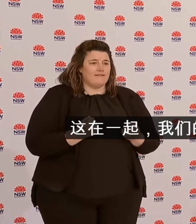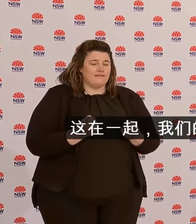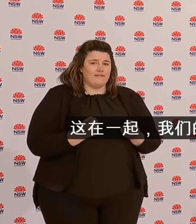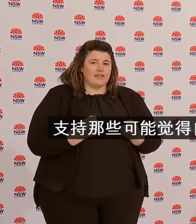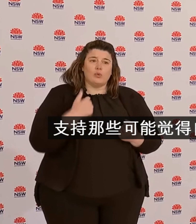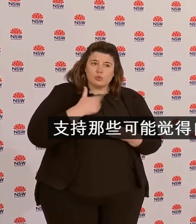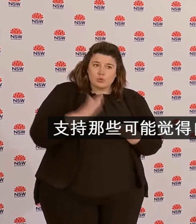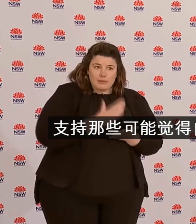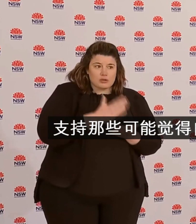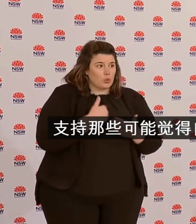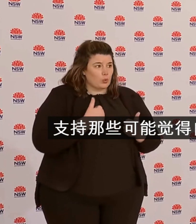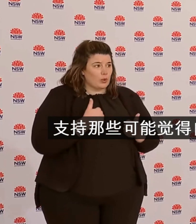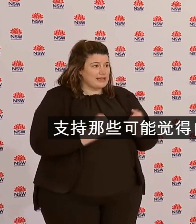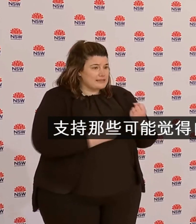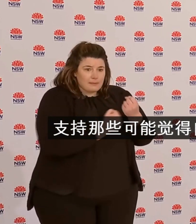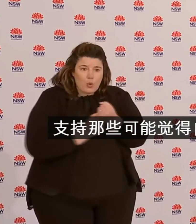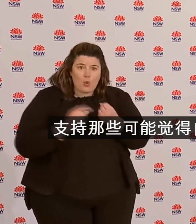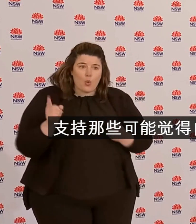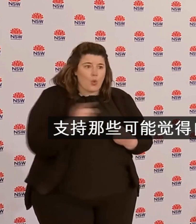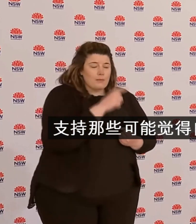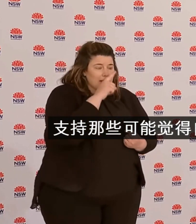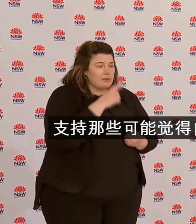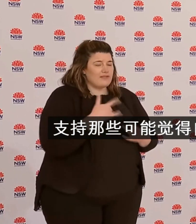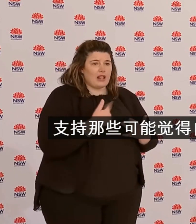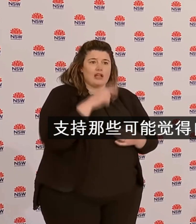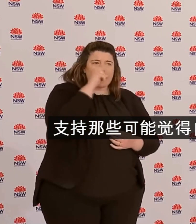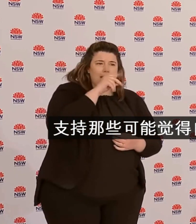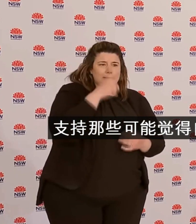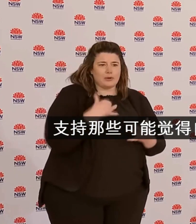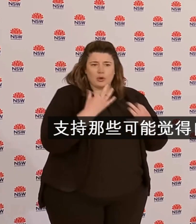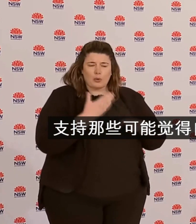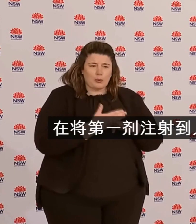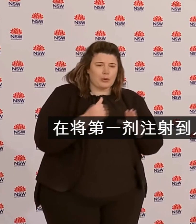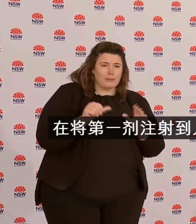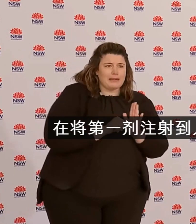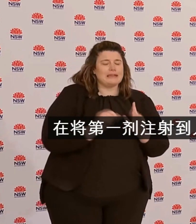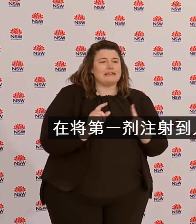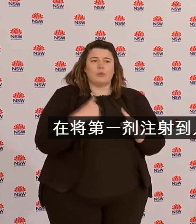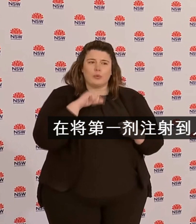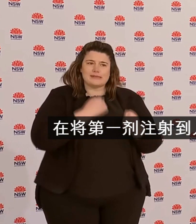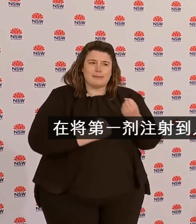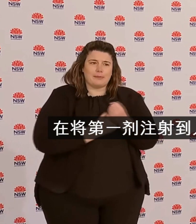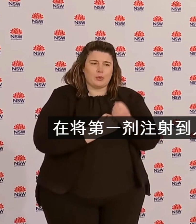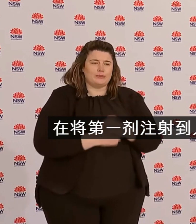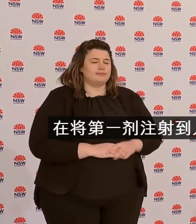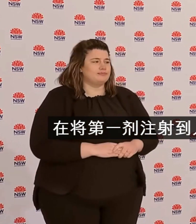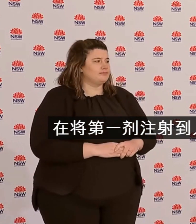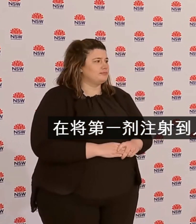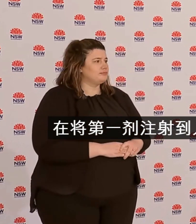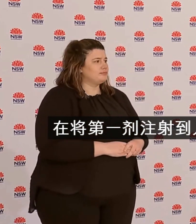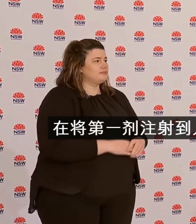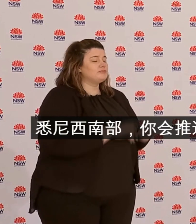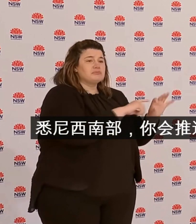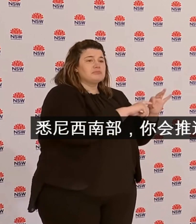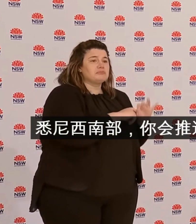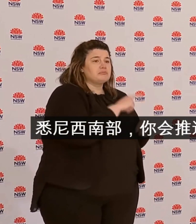means providing support to classes of citizens who might feel they're being left behind. Premier, what will you be doing in terms of getting first doses